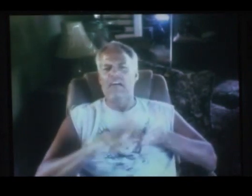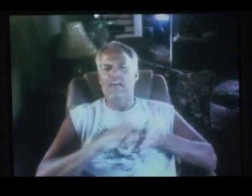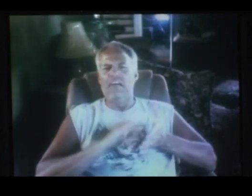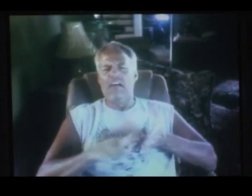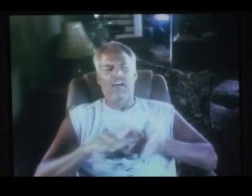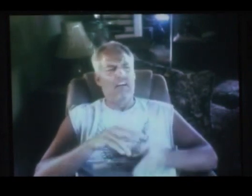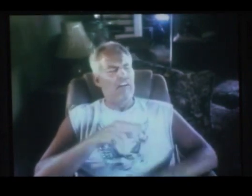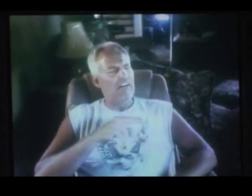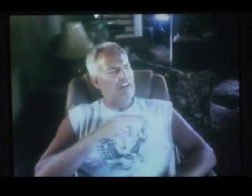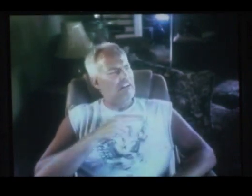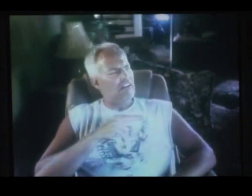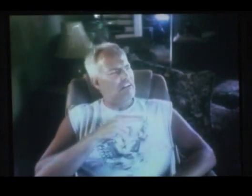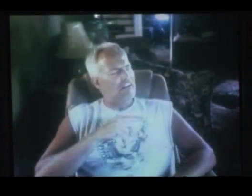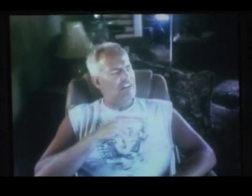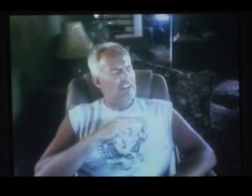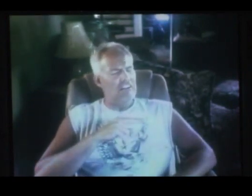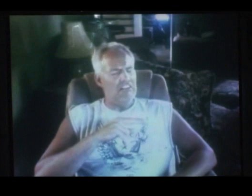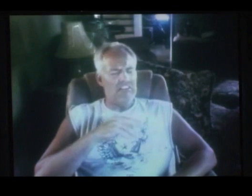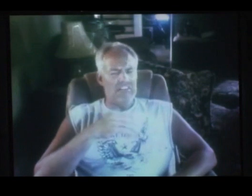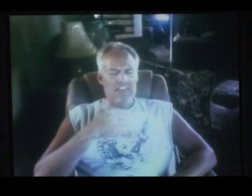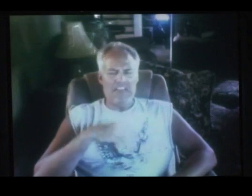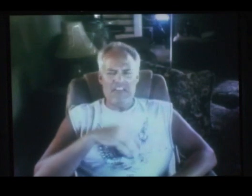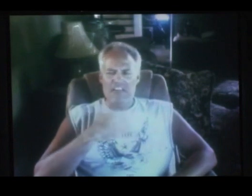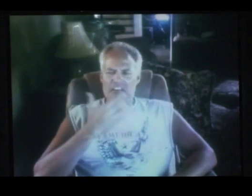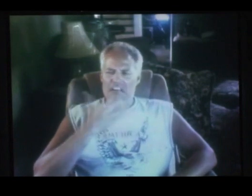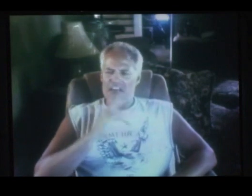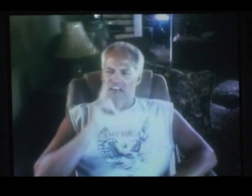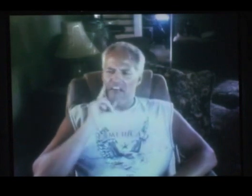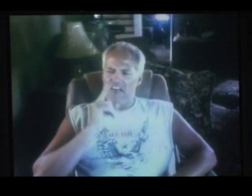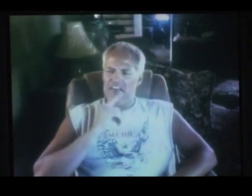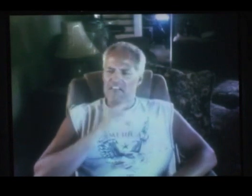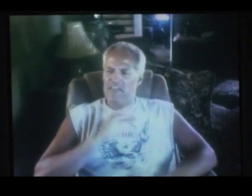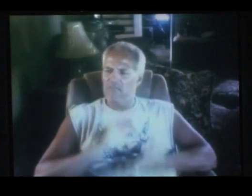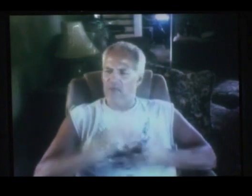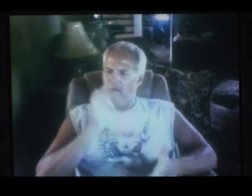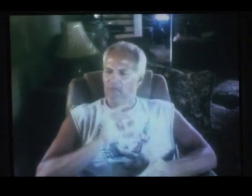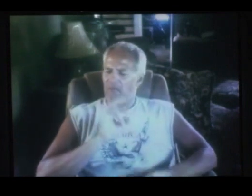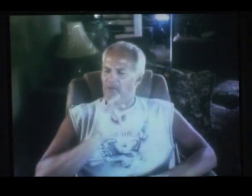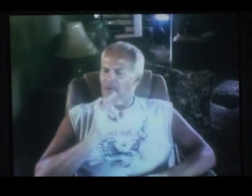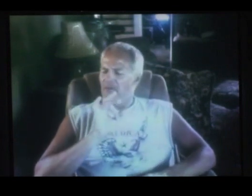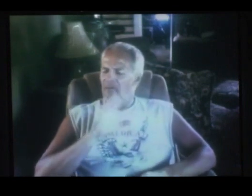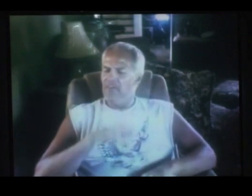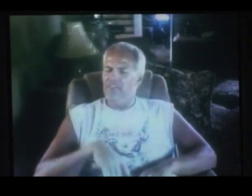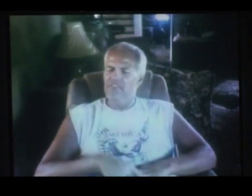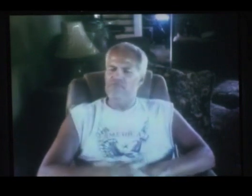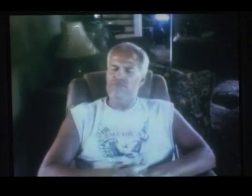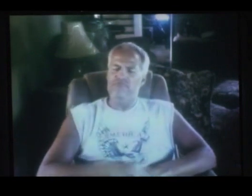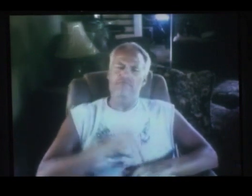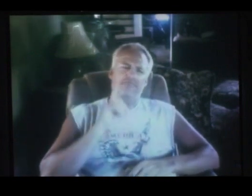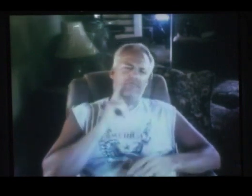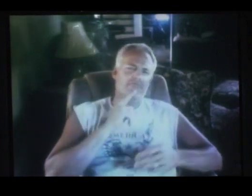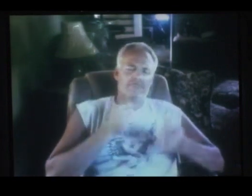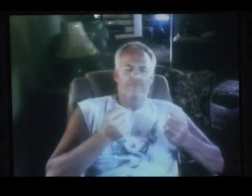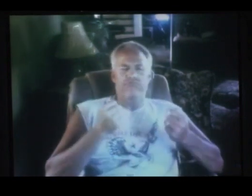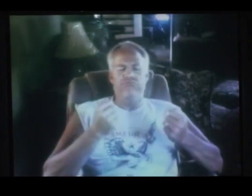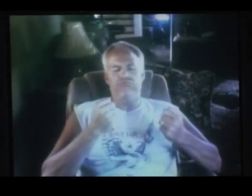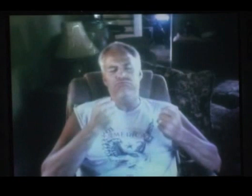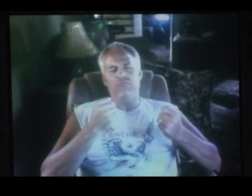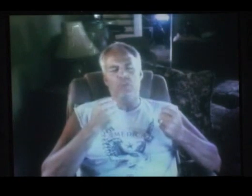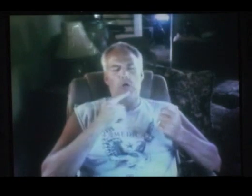that's the second time that he's just gotten off with nothing. Like, wow, deaf are so lucky. That's amazing, okay.